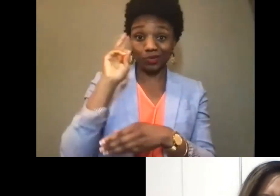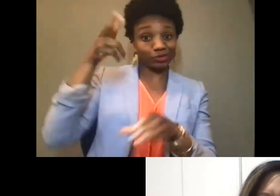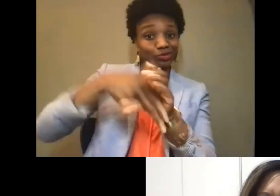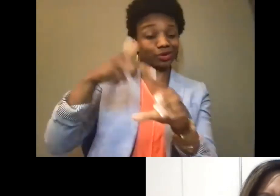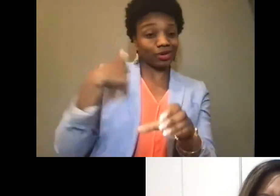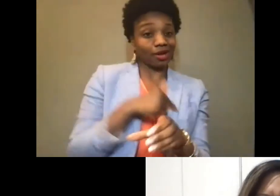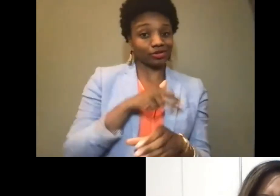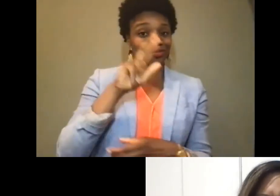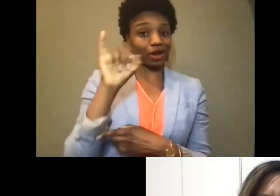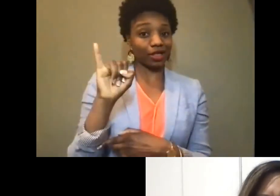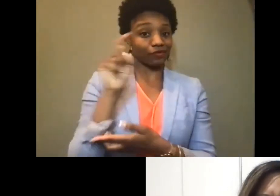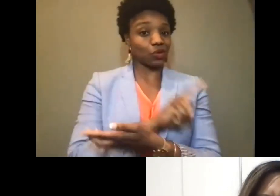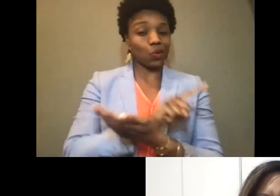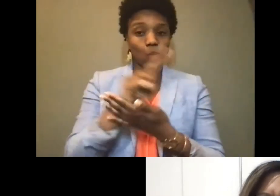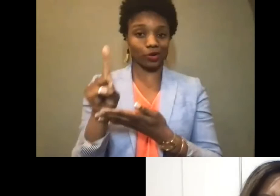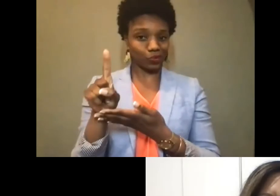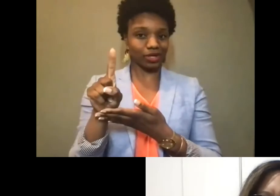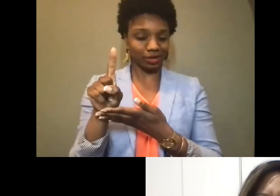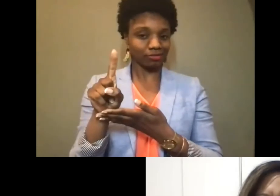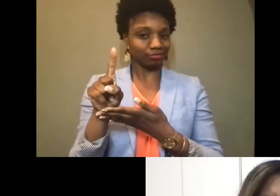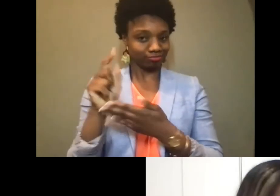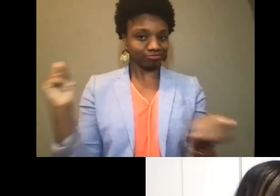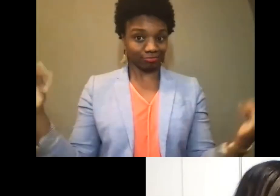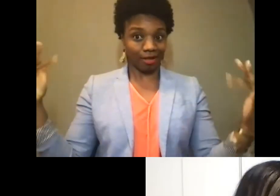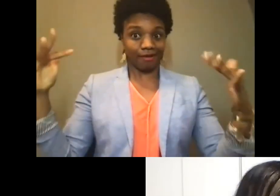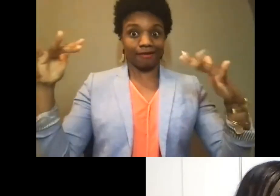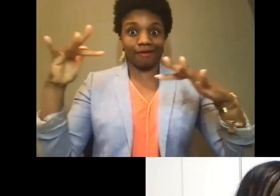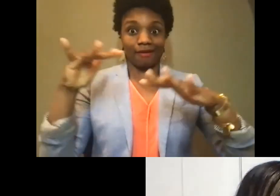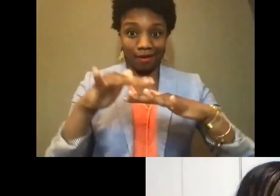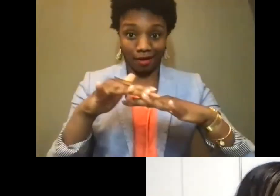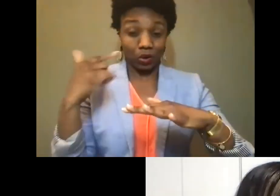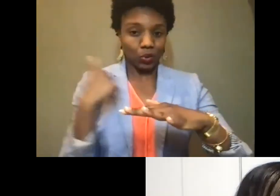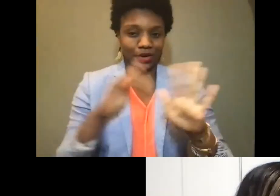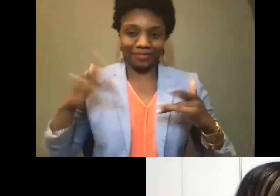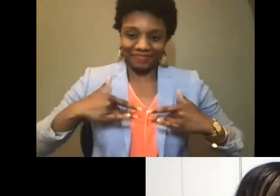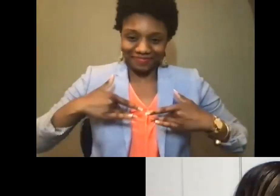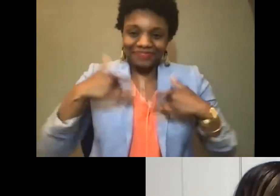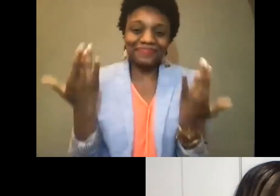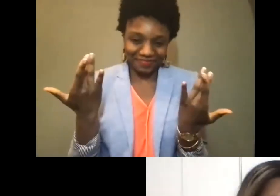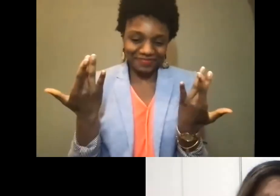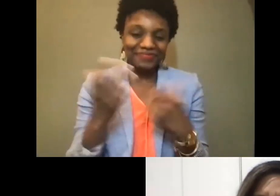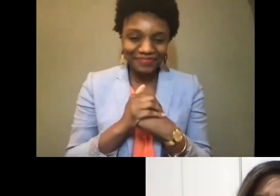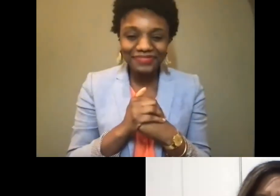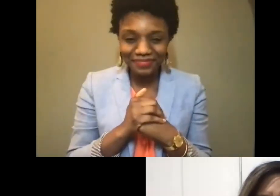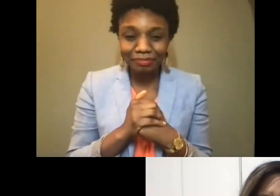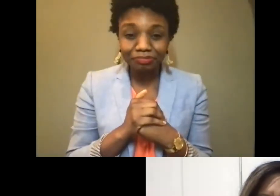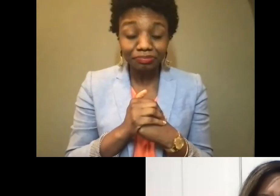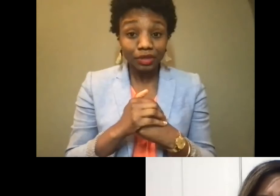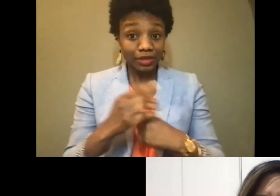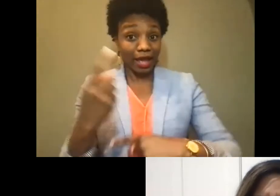this 1-week residency, and we're thrilled about it. In addition to the day program that they will be